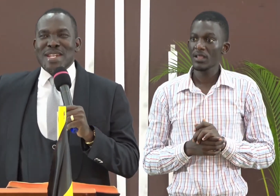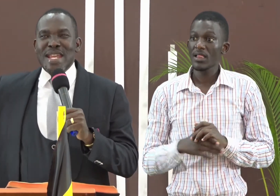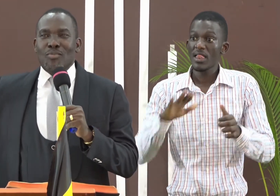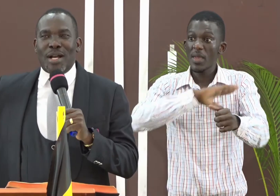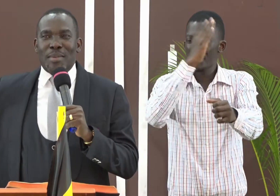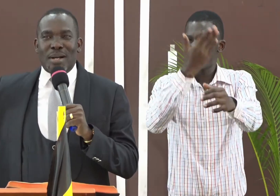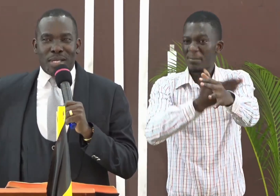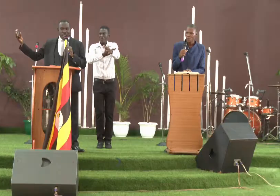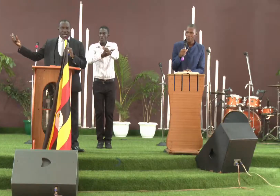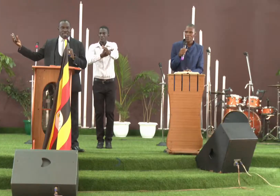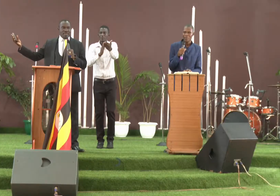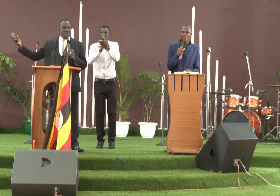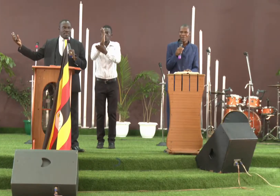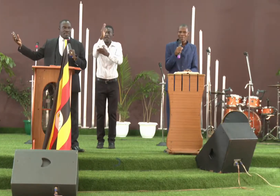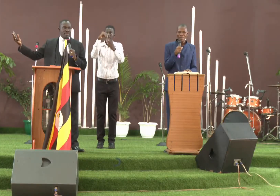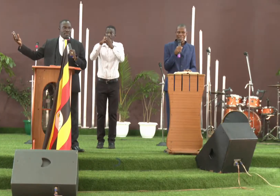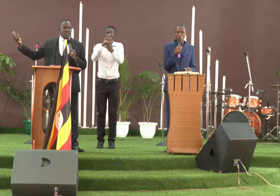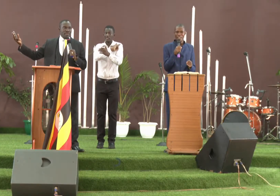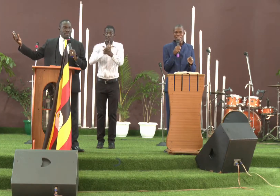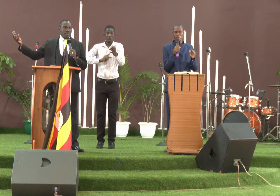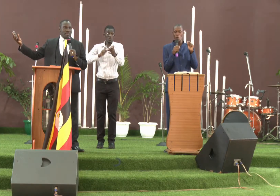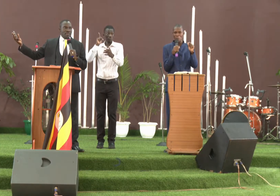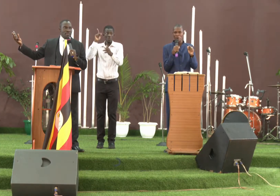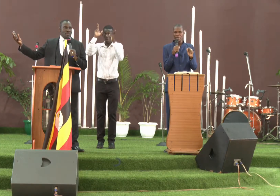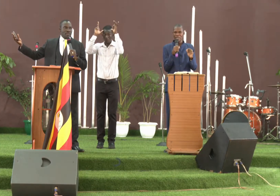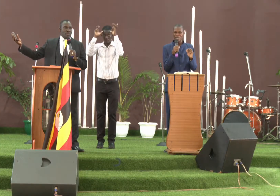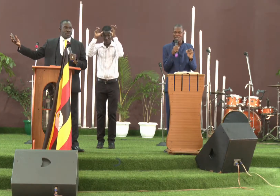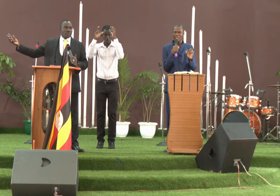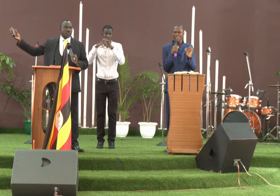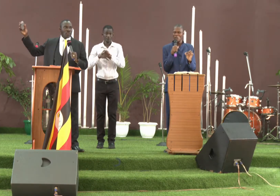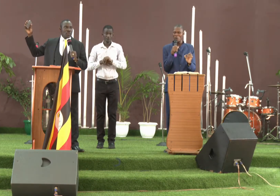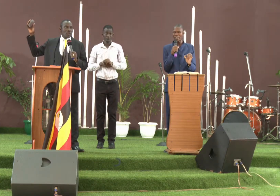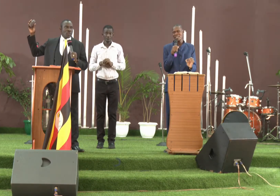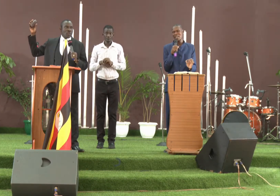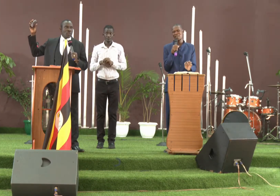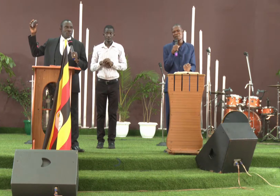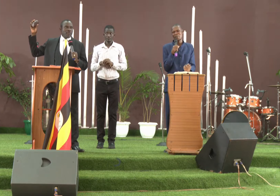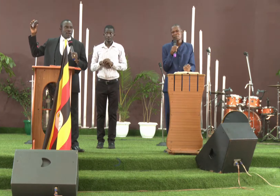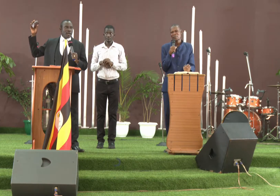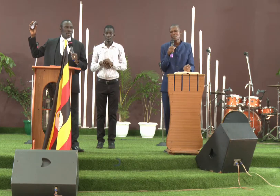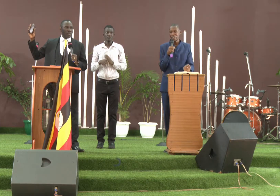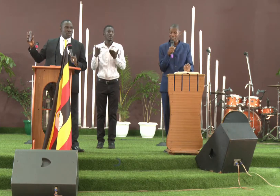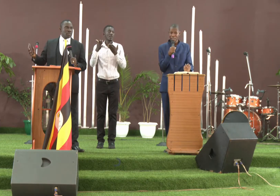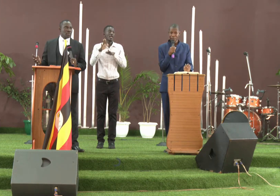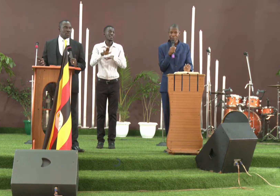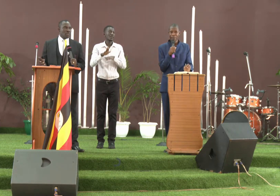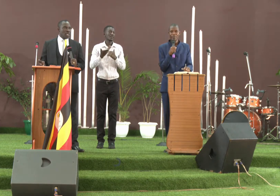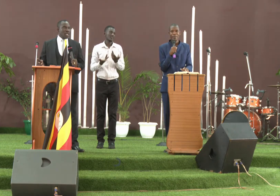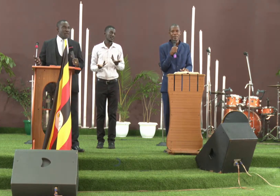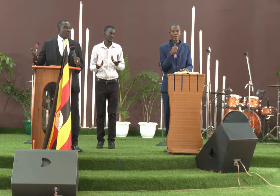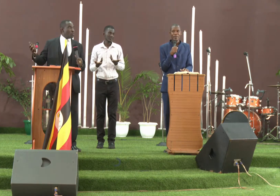ekisinga obunene mu bwakabaka bwa Satani. The greatest weapon in the kingdom of Satan kufa is